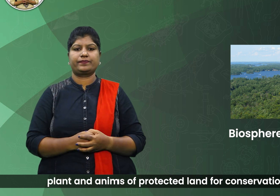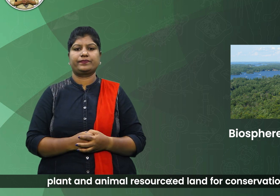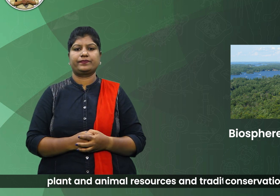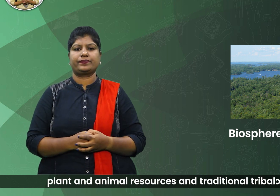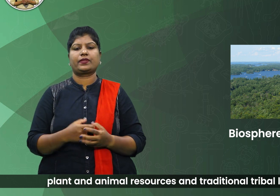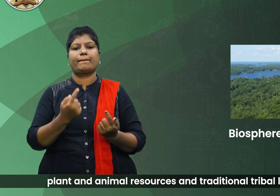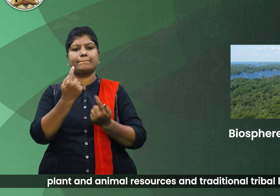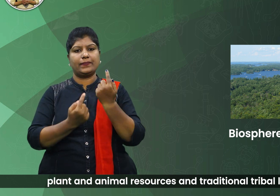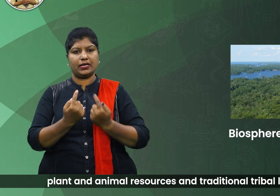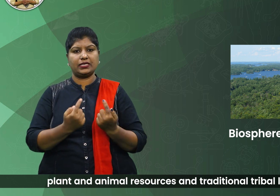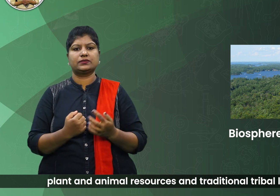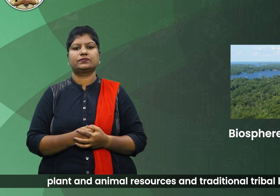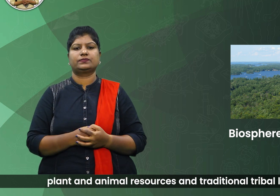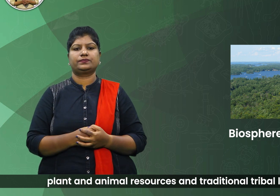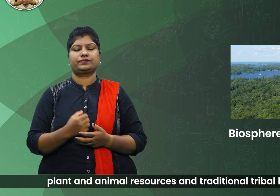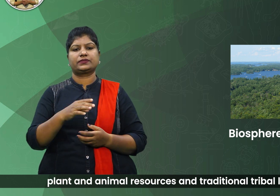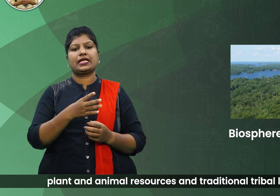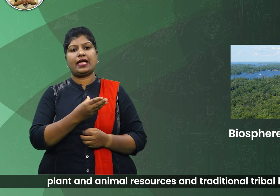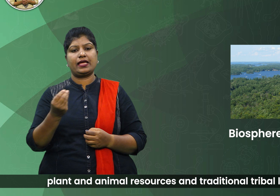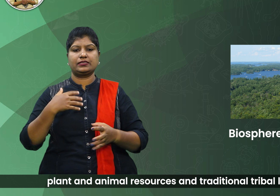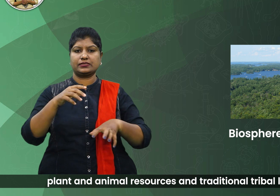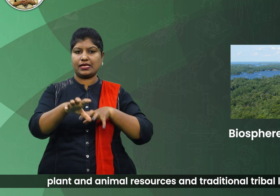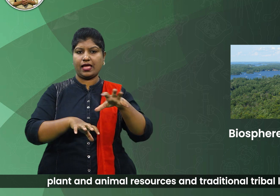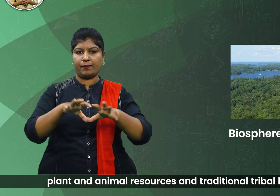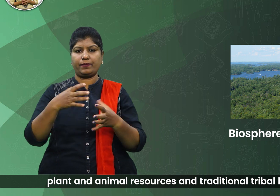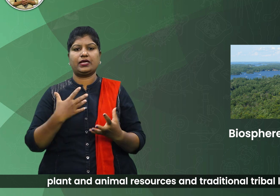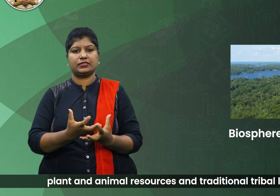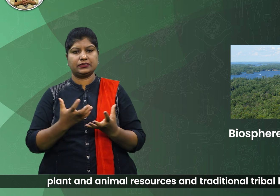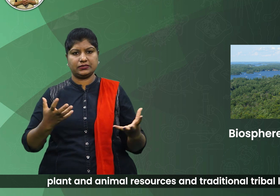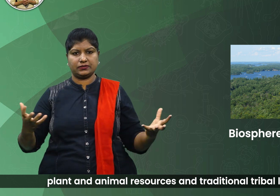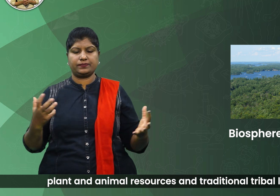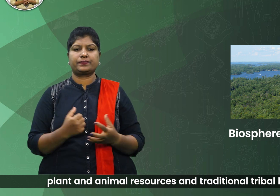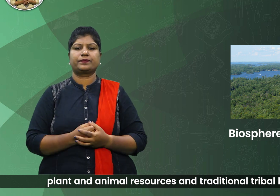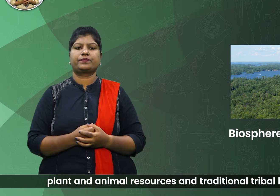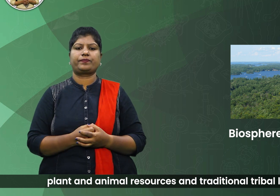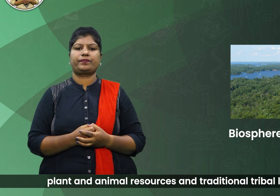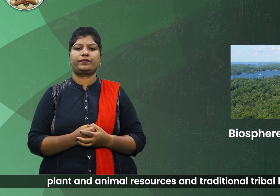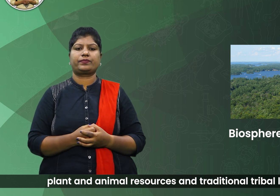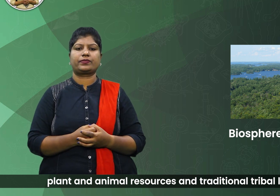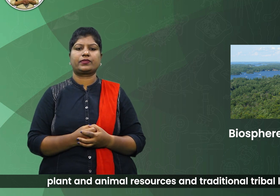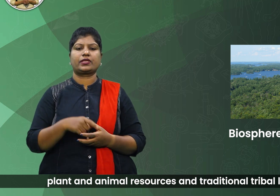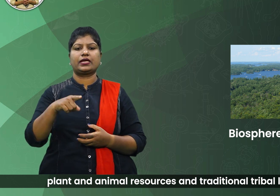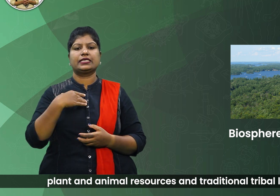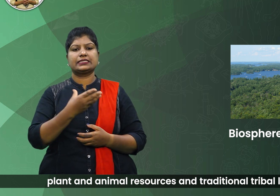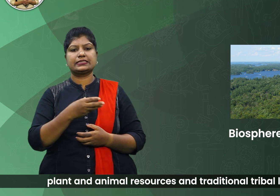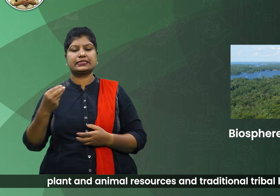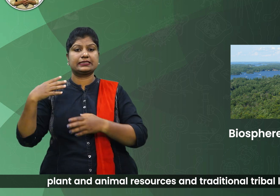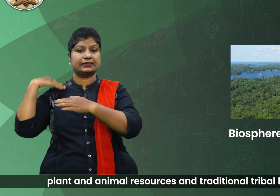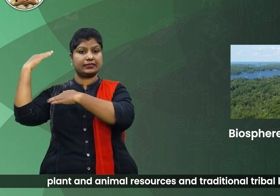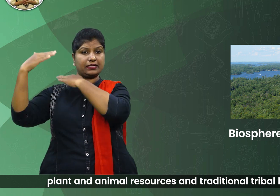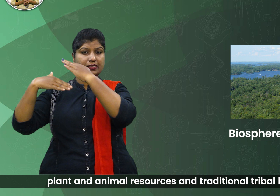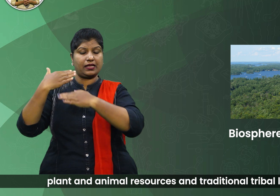plant and animal resources and traditional tribal